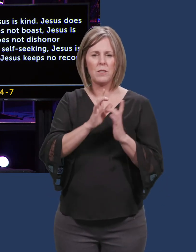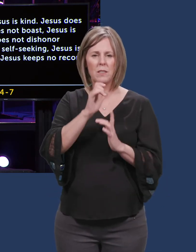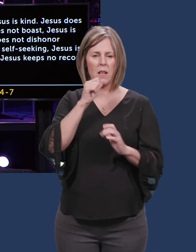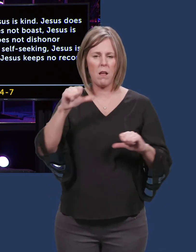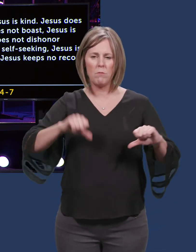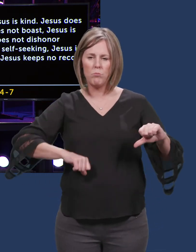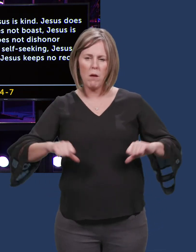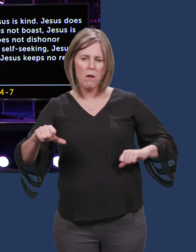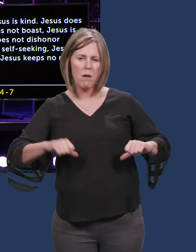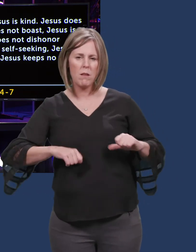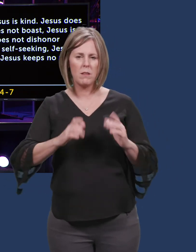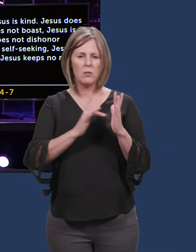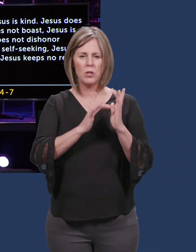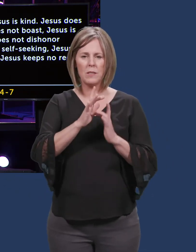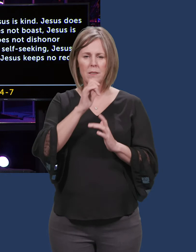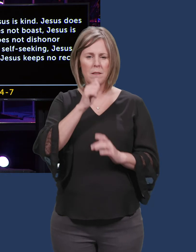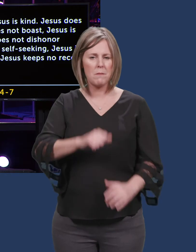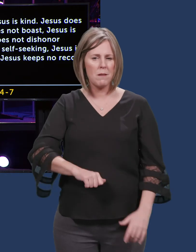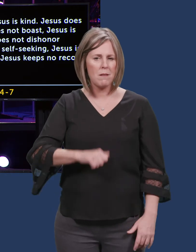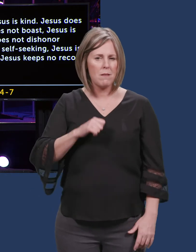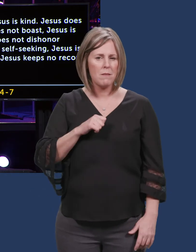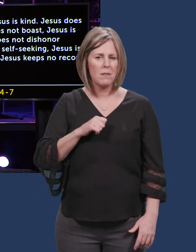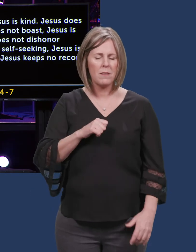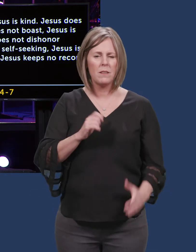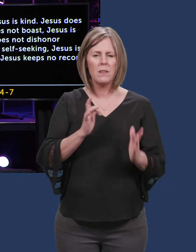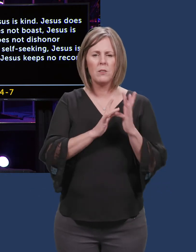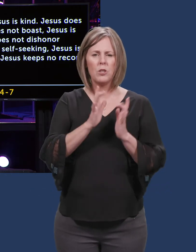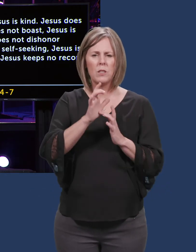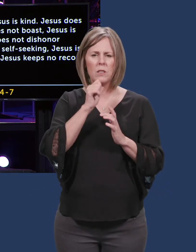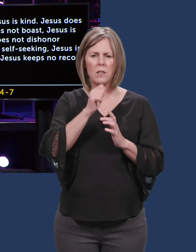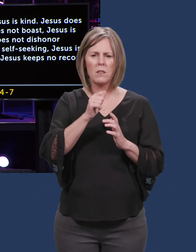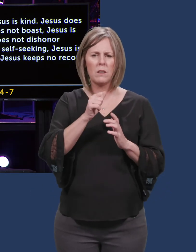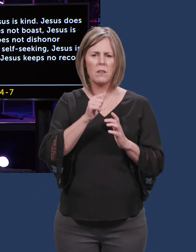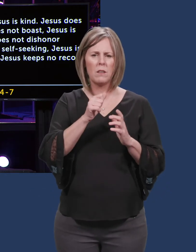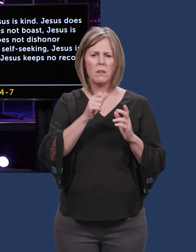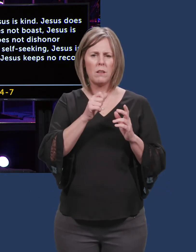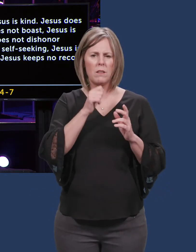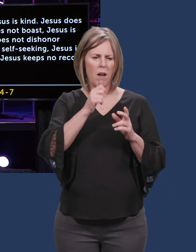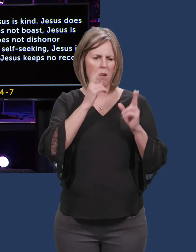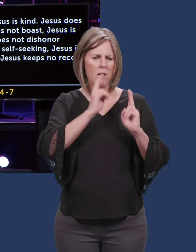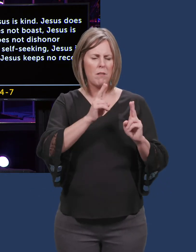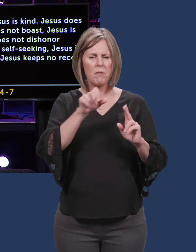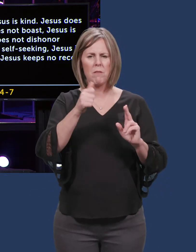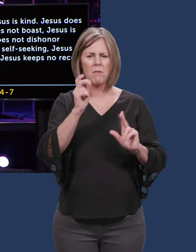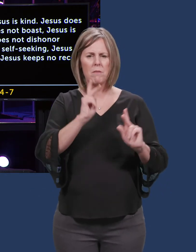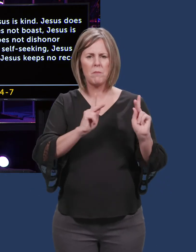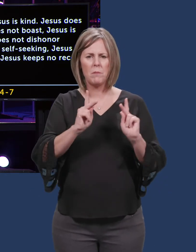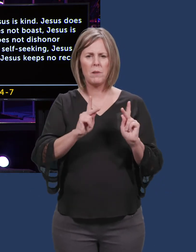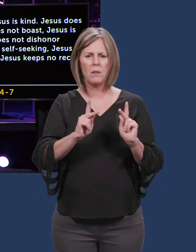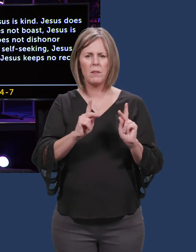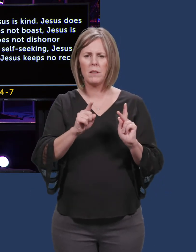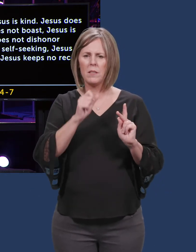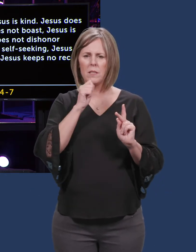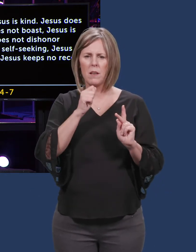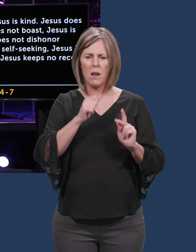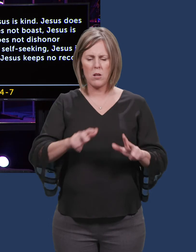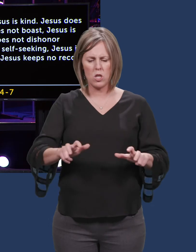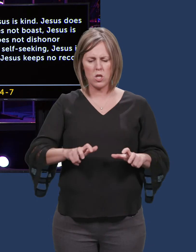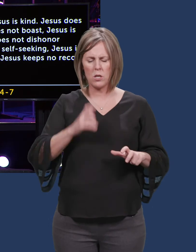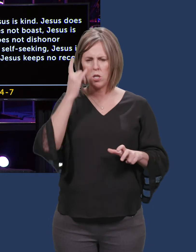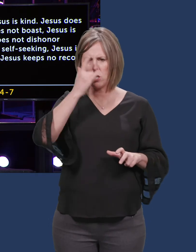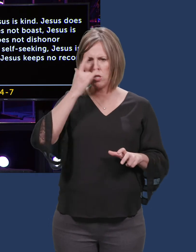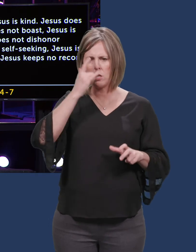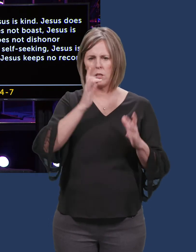not boast. Jesus is not proud. Jesus does not dishonor others. Jesus is not self-seeking. Jesus